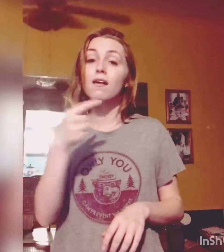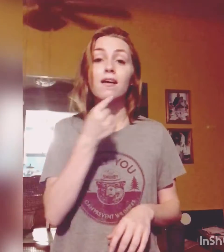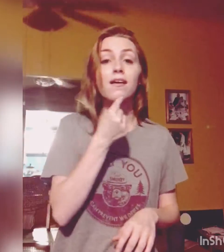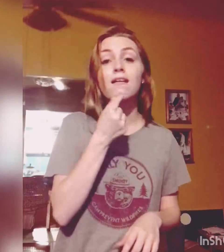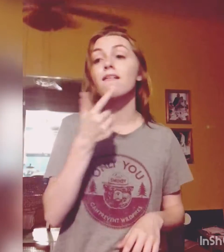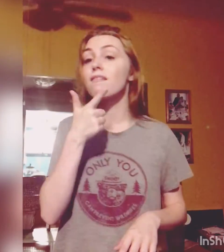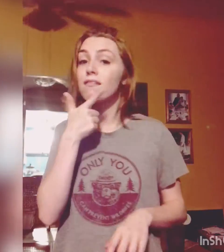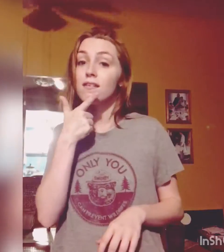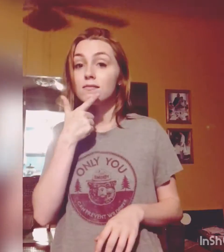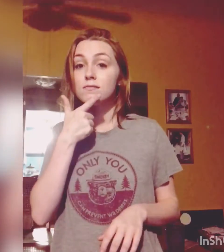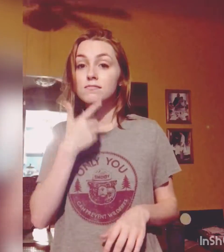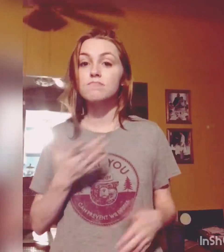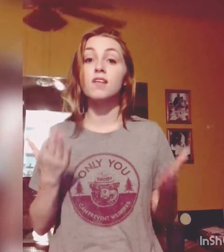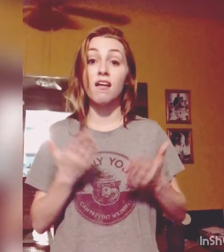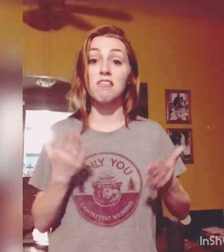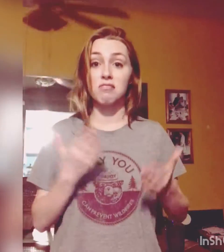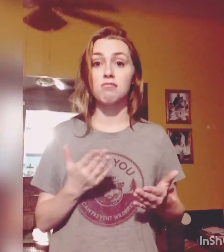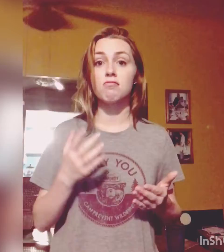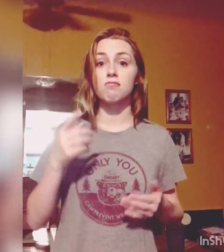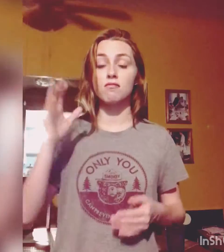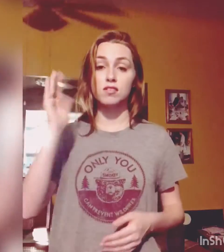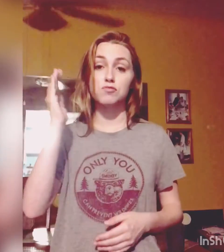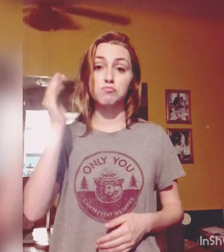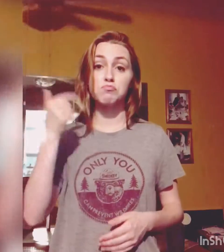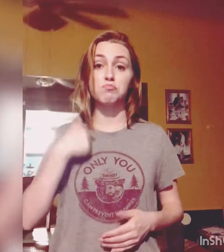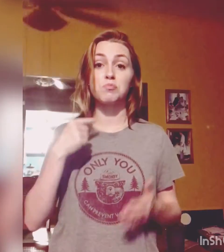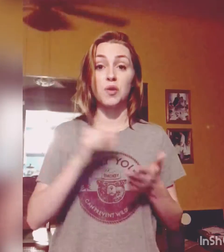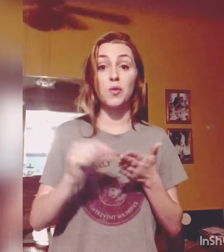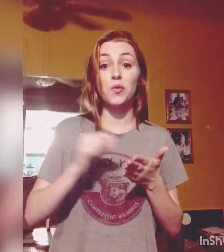this talk, I found a Twitter account called Sally Kohn Sucks.